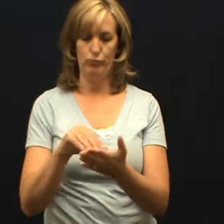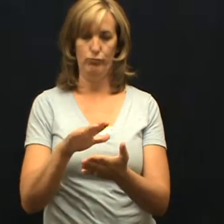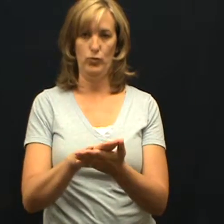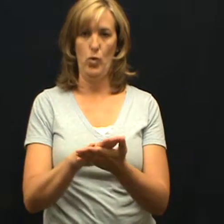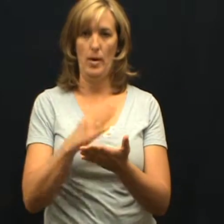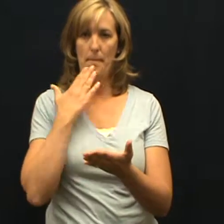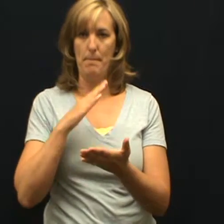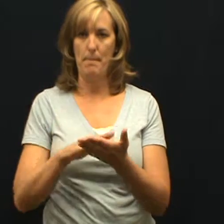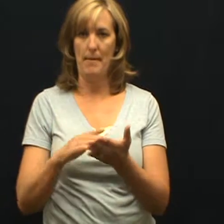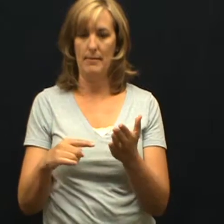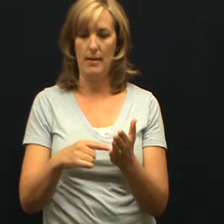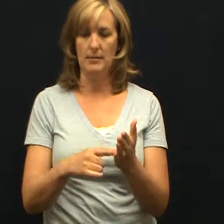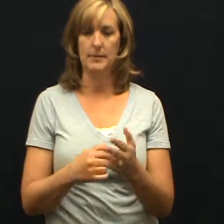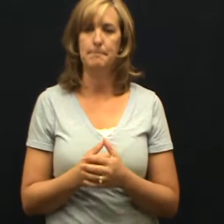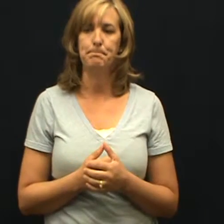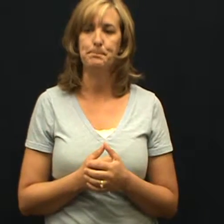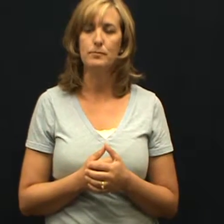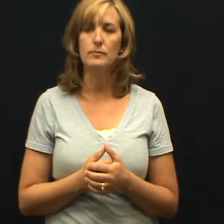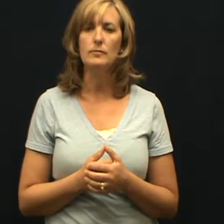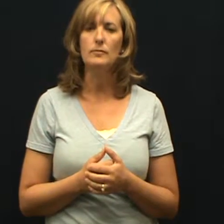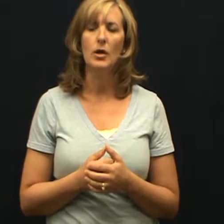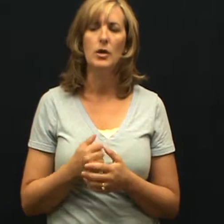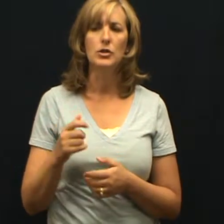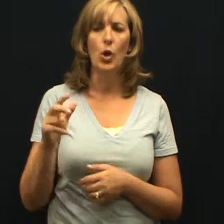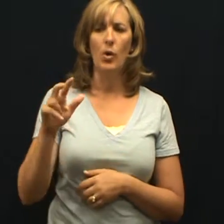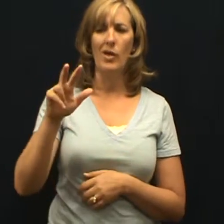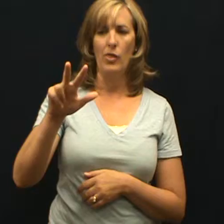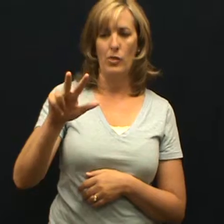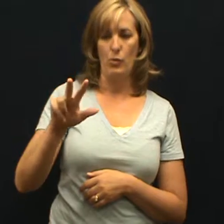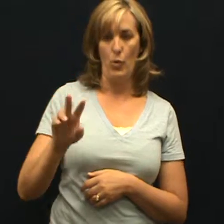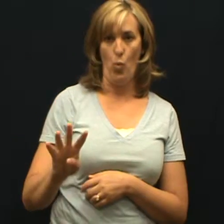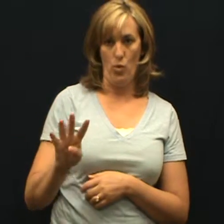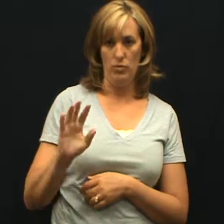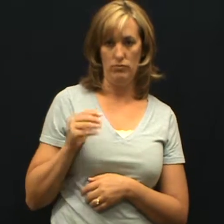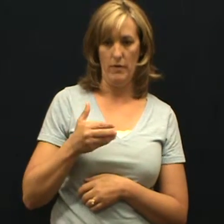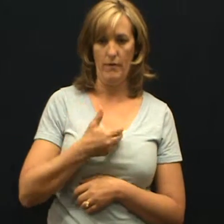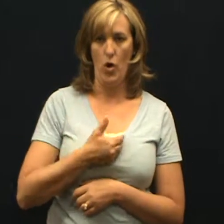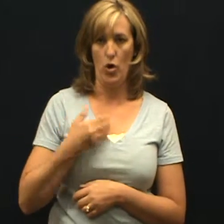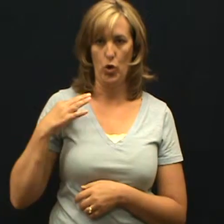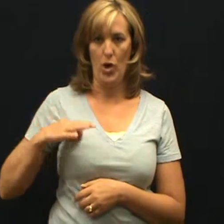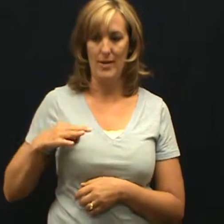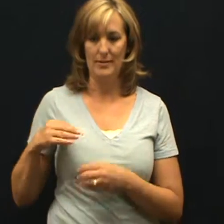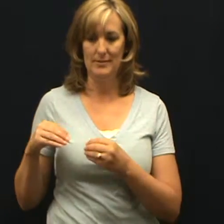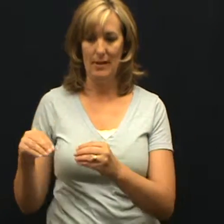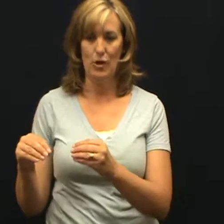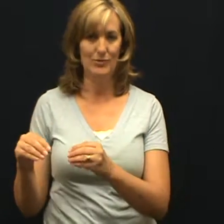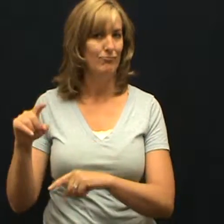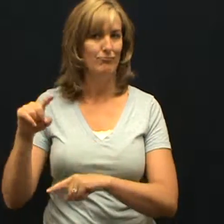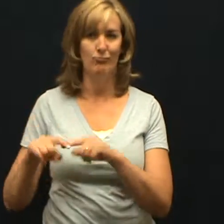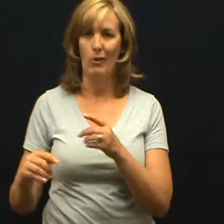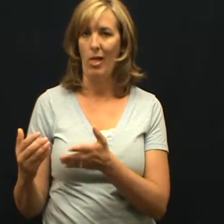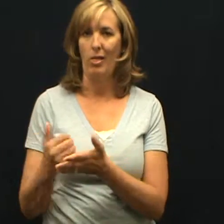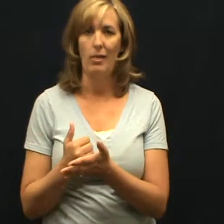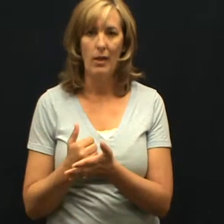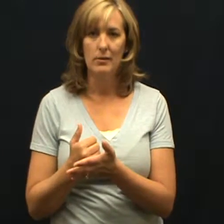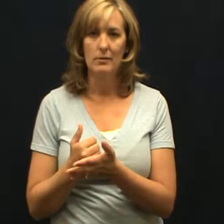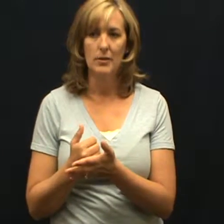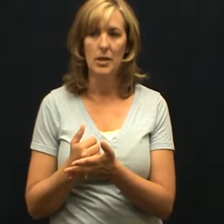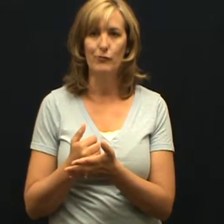figure 0.75% of our credit sales turn out to be uncollectible based on our history. We would take